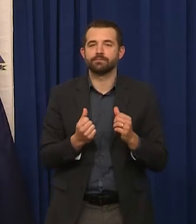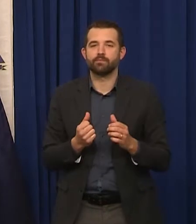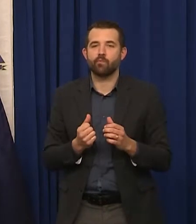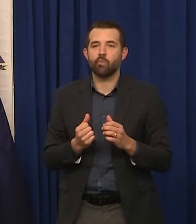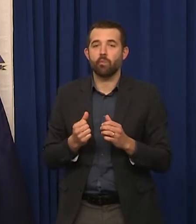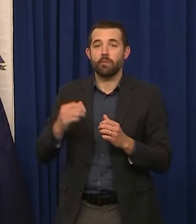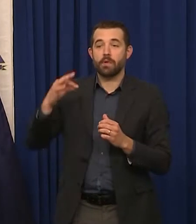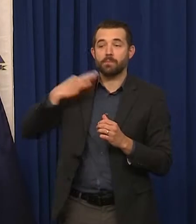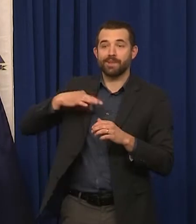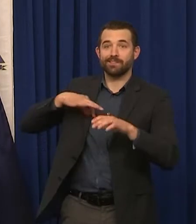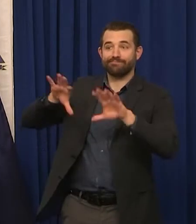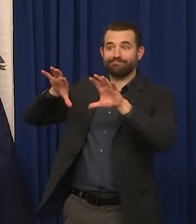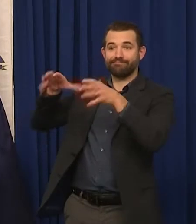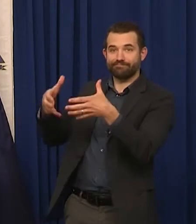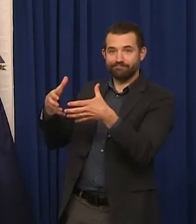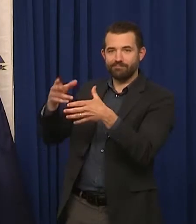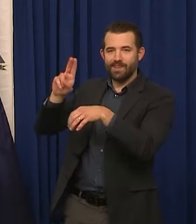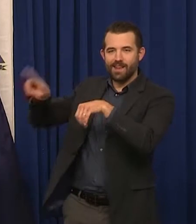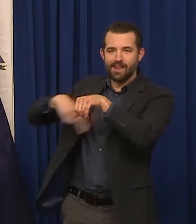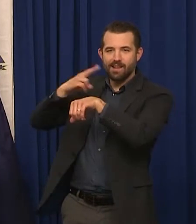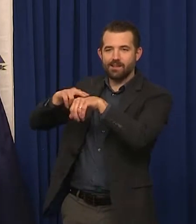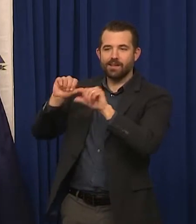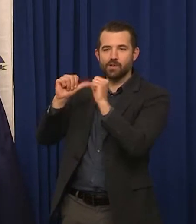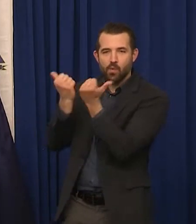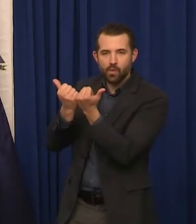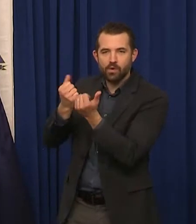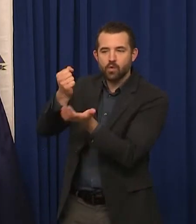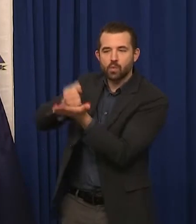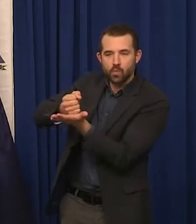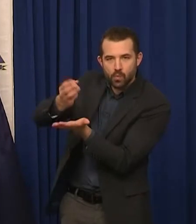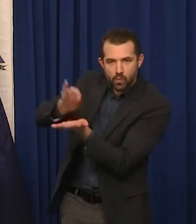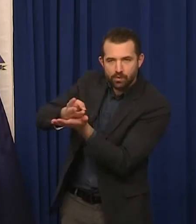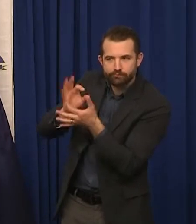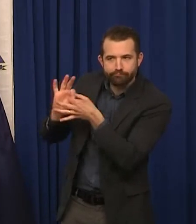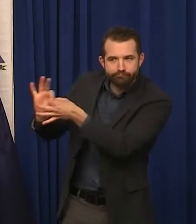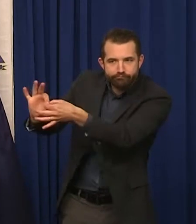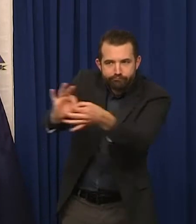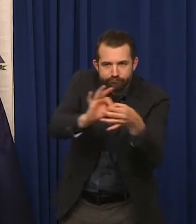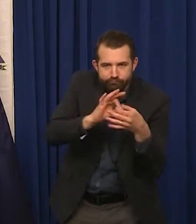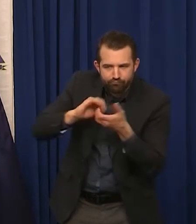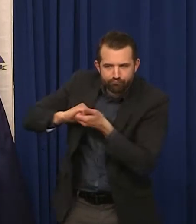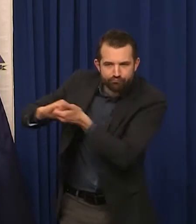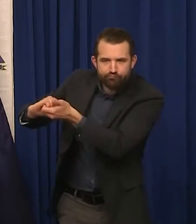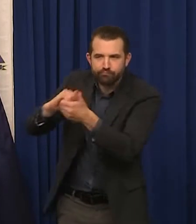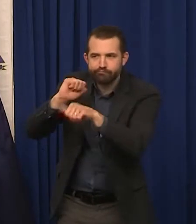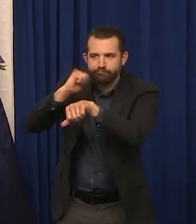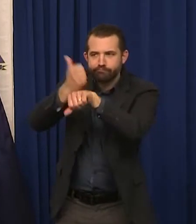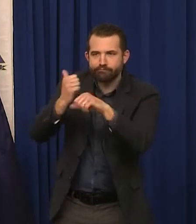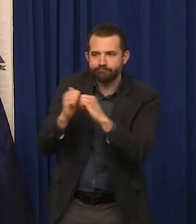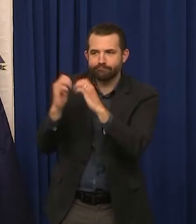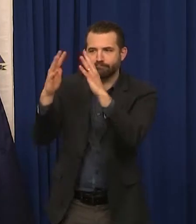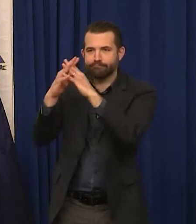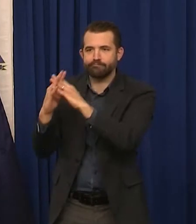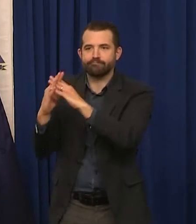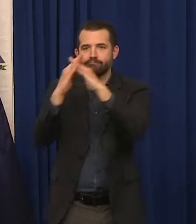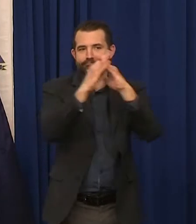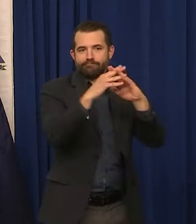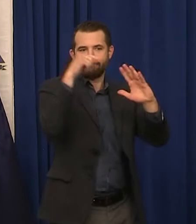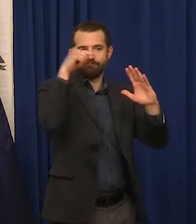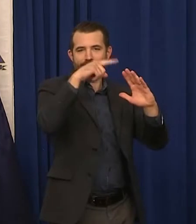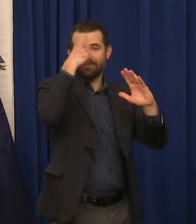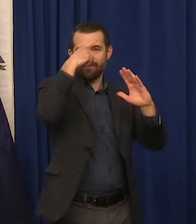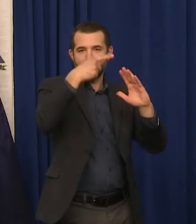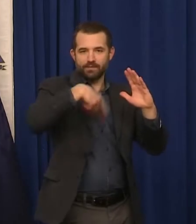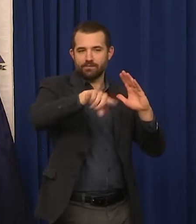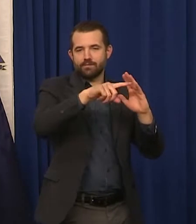of Social Workers. I'd like to take a moment to thank each and every one of those groups for coming together in this way to